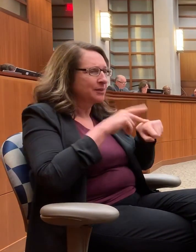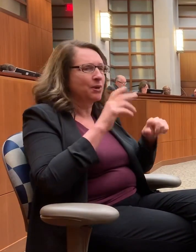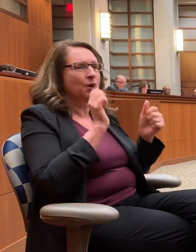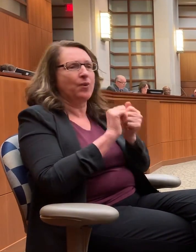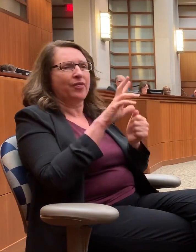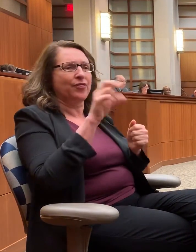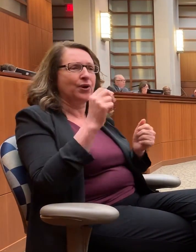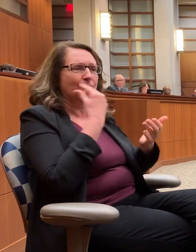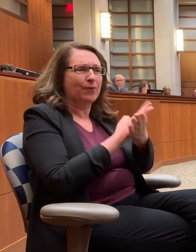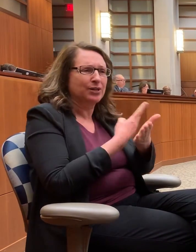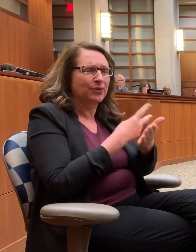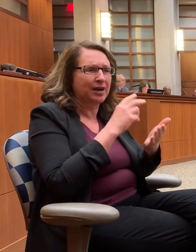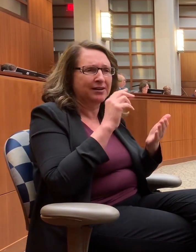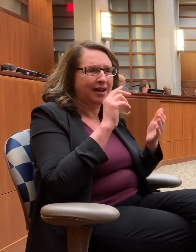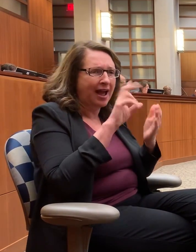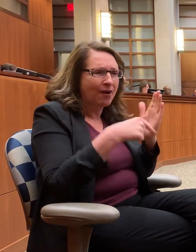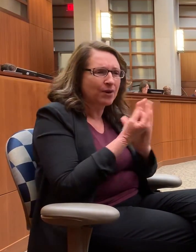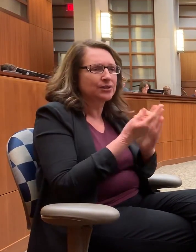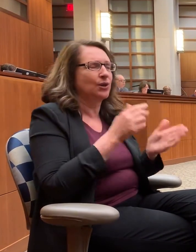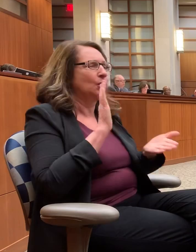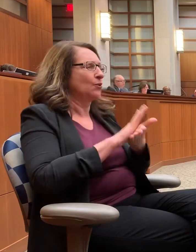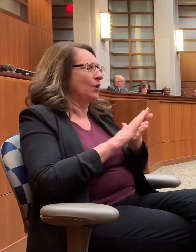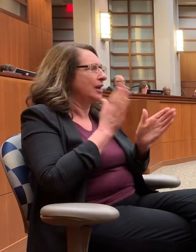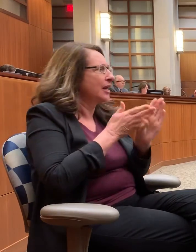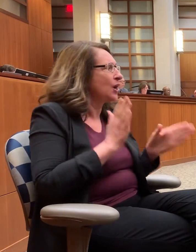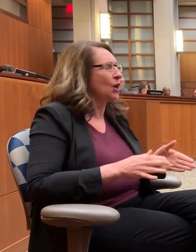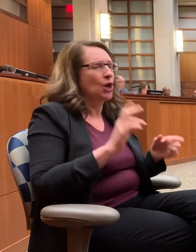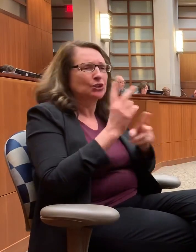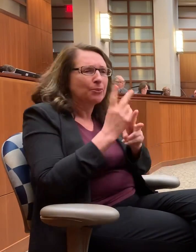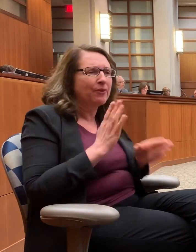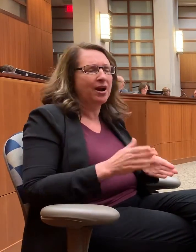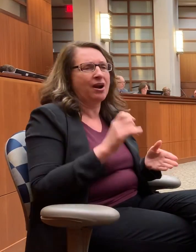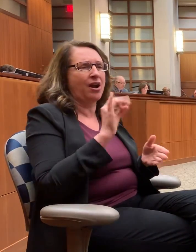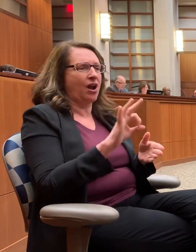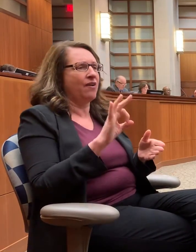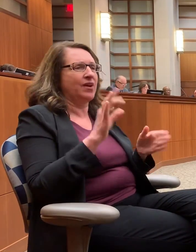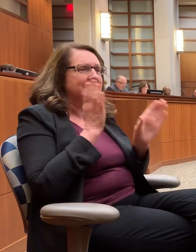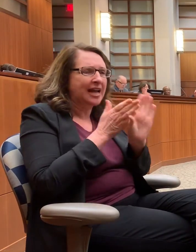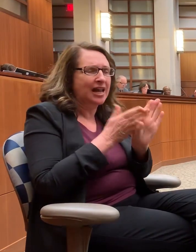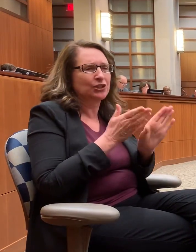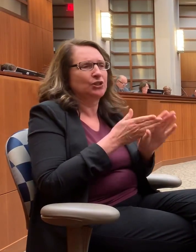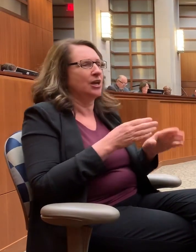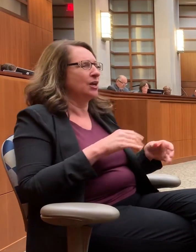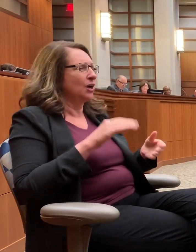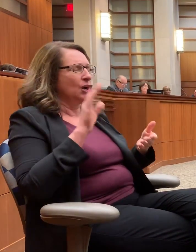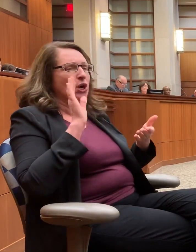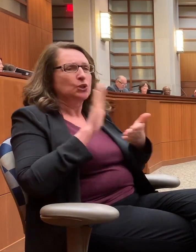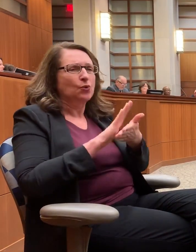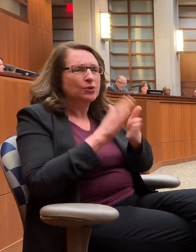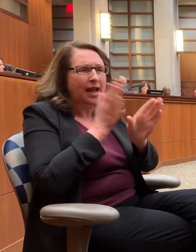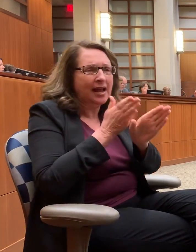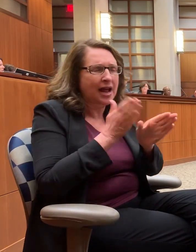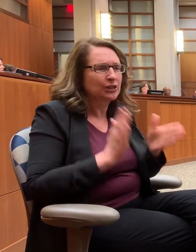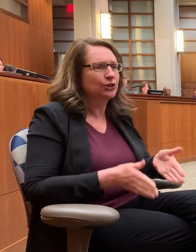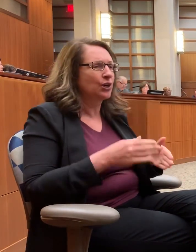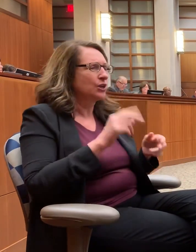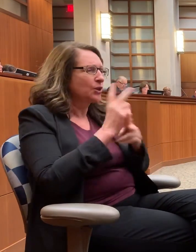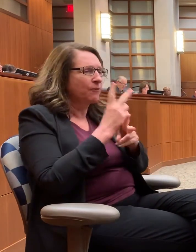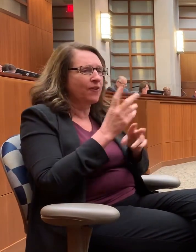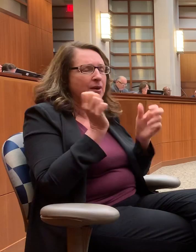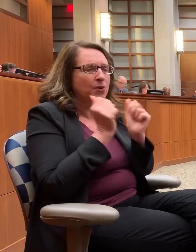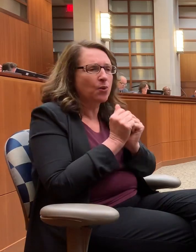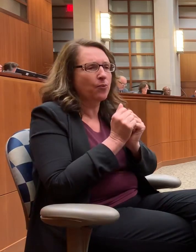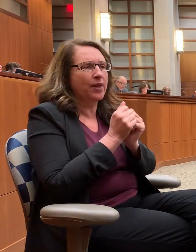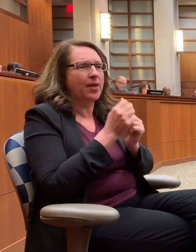hours, school psychologist, supervisor of psychology, school psychologist, supervisor with